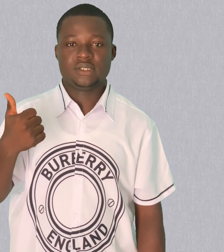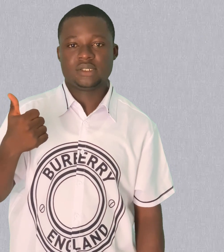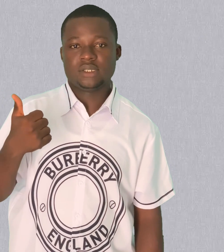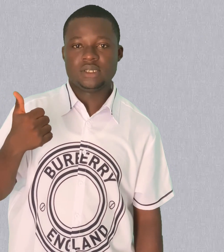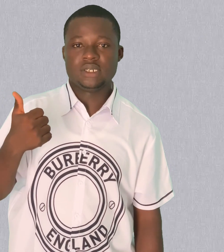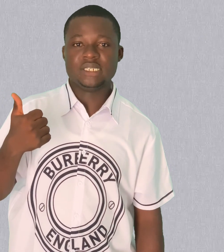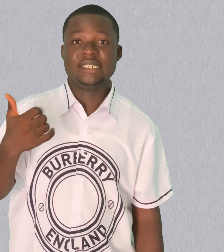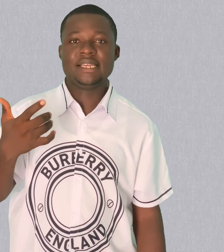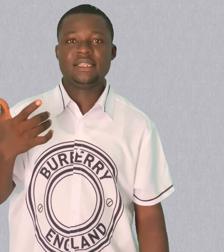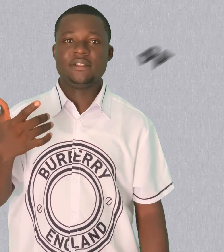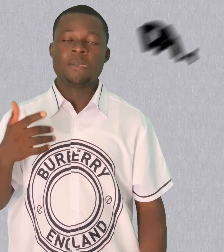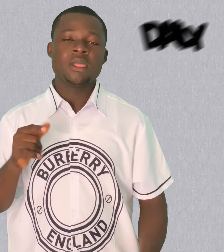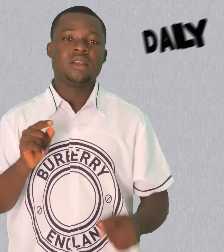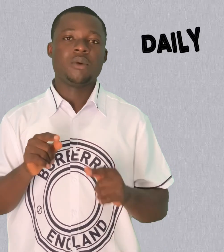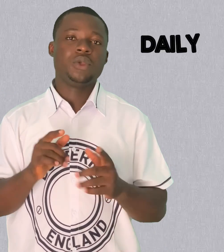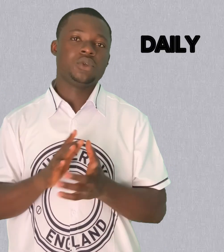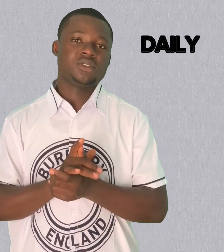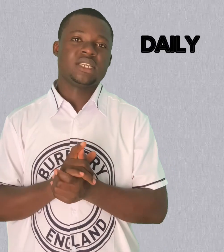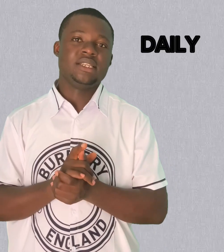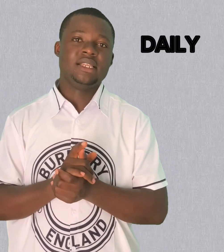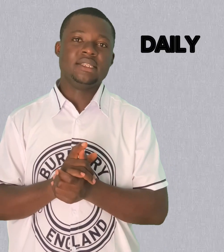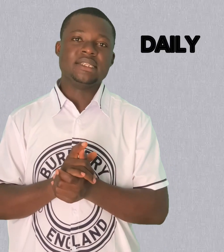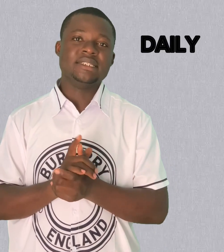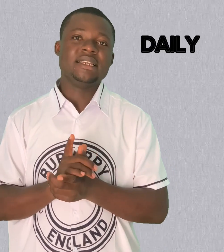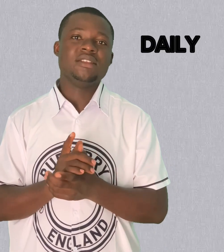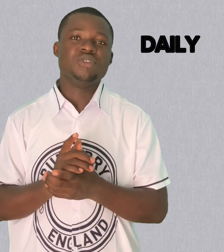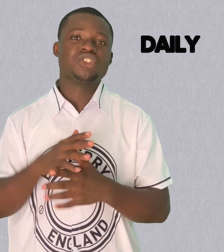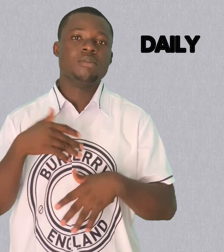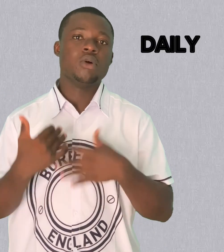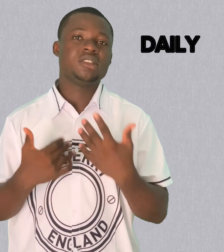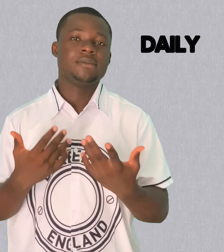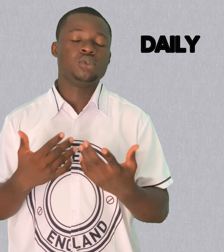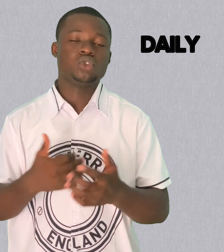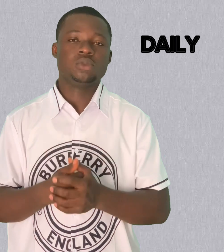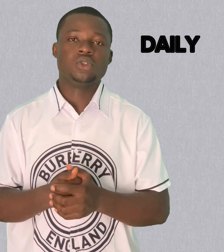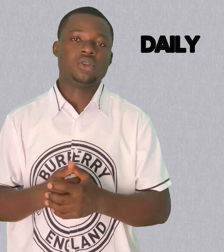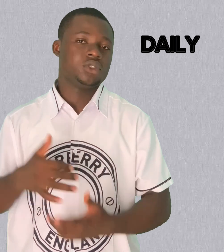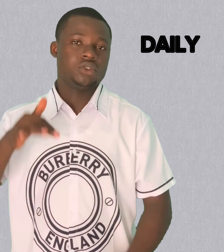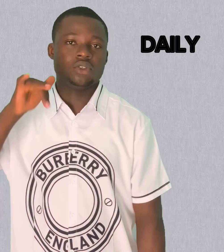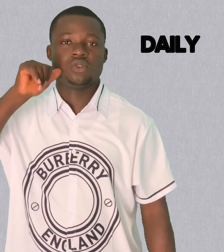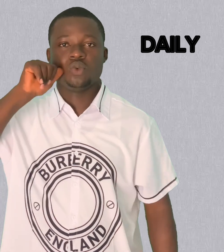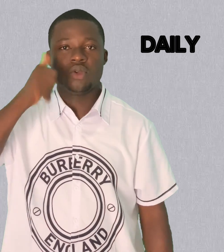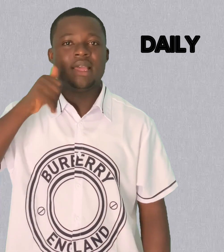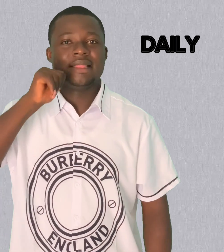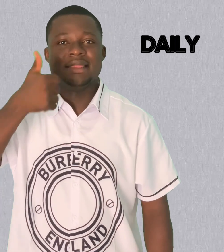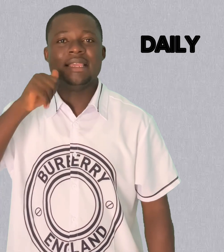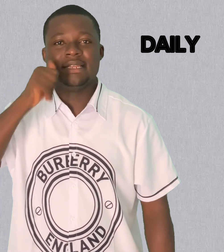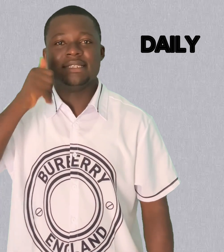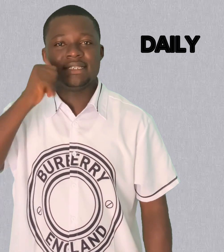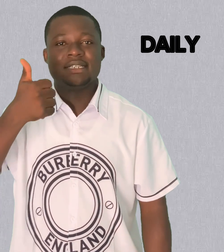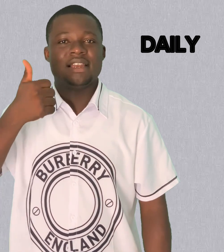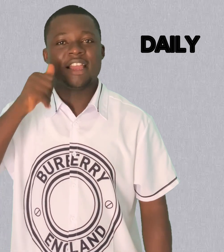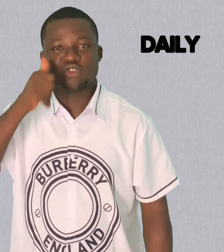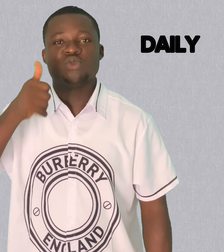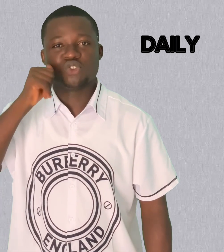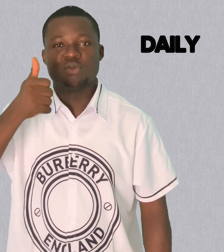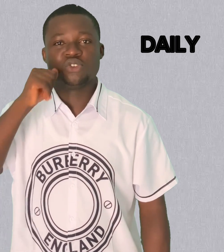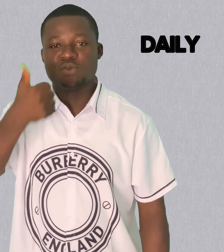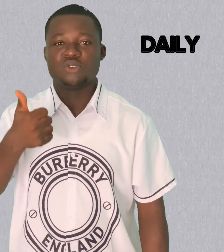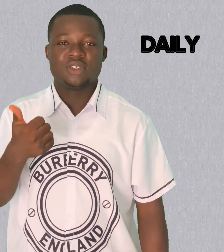is daily. Now, when you want to sign daily, daily means multiple tomorrow. So just do daily, like tomorrow, tomorrow, tomorrow.